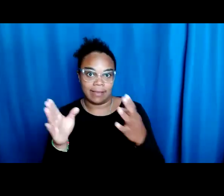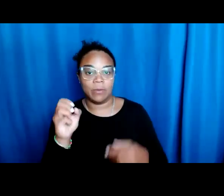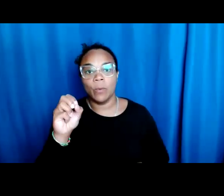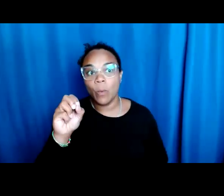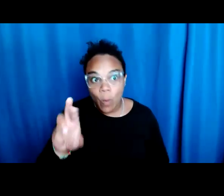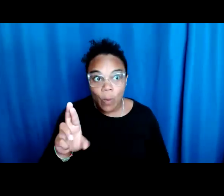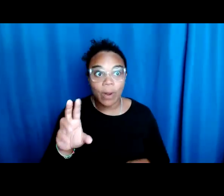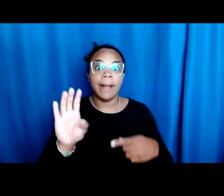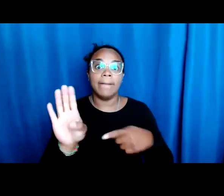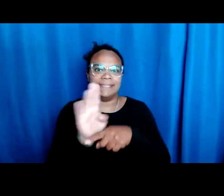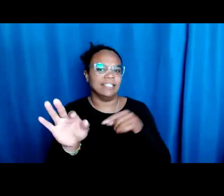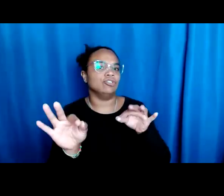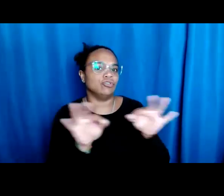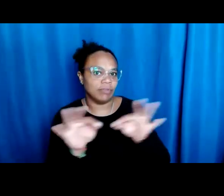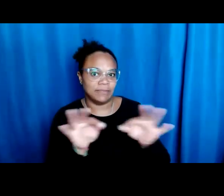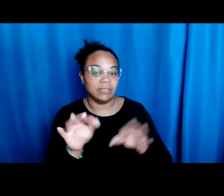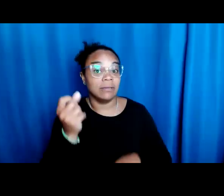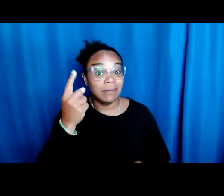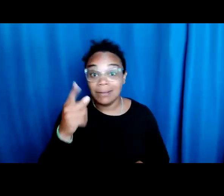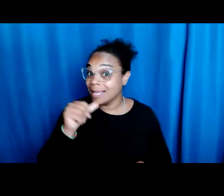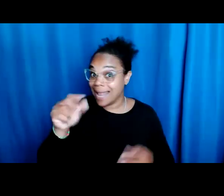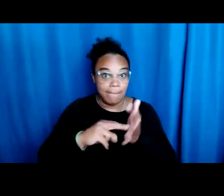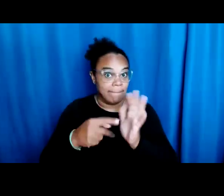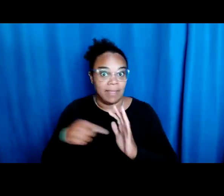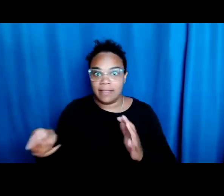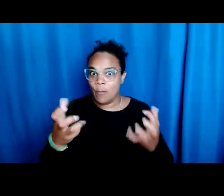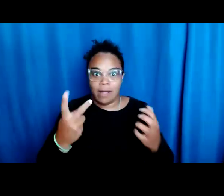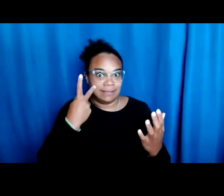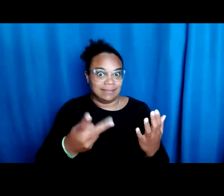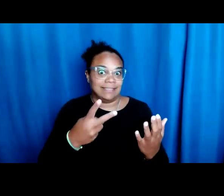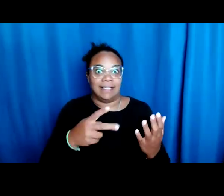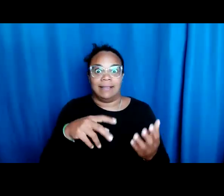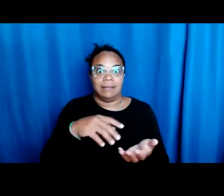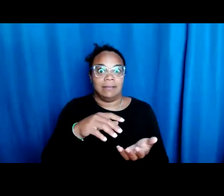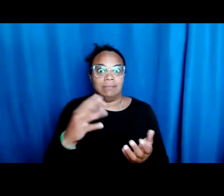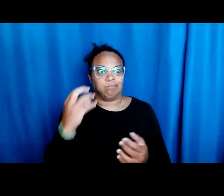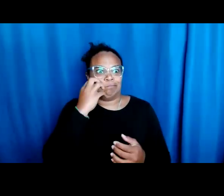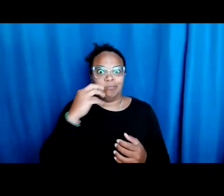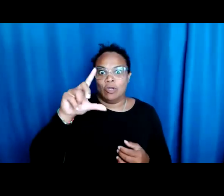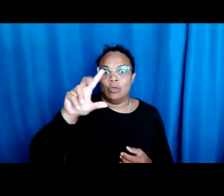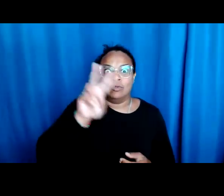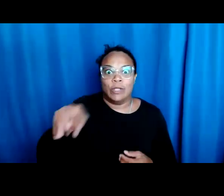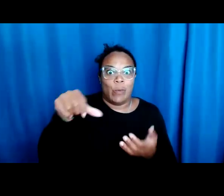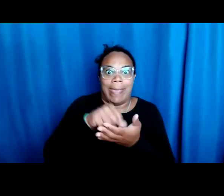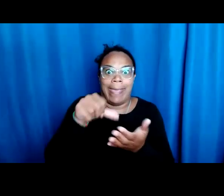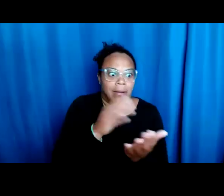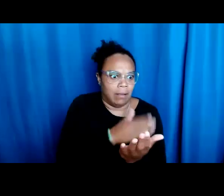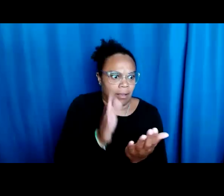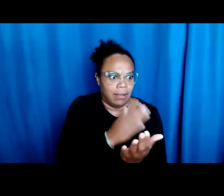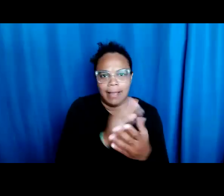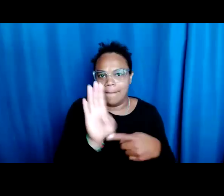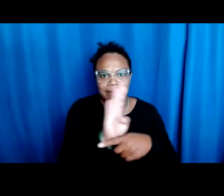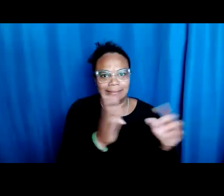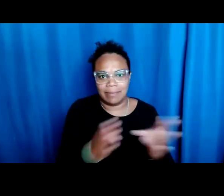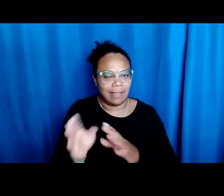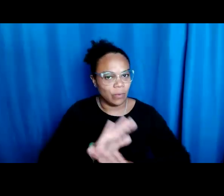description. Now, they're not asking for a 22-page business plan. You have to understand they want to